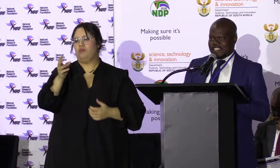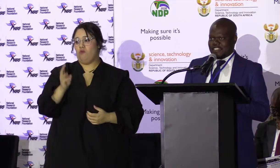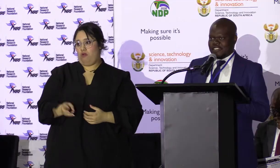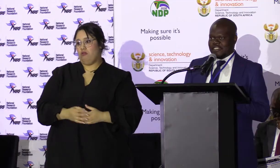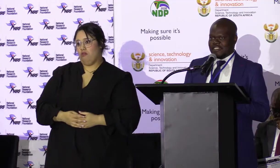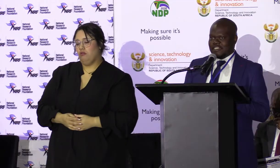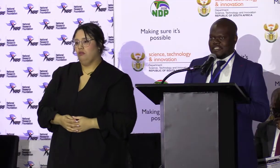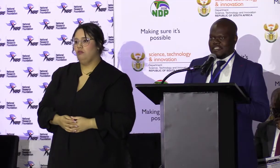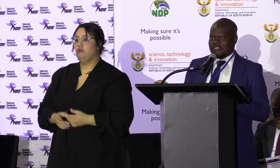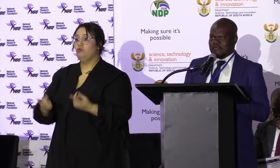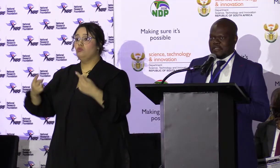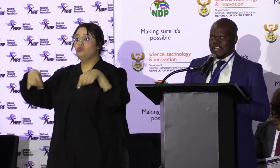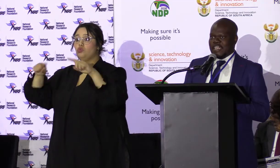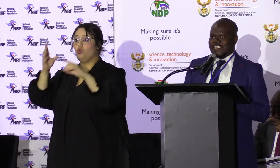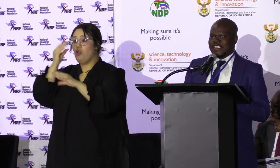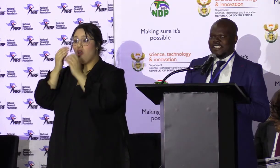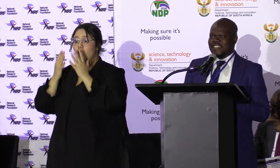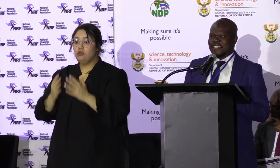the learners,